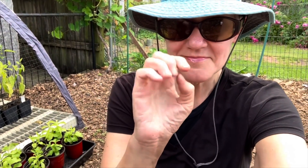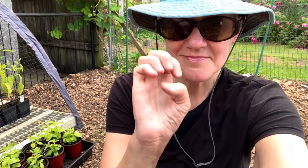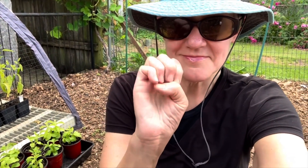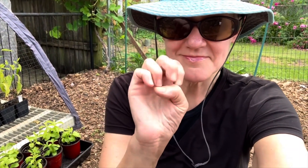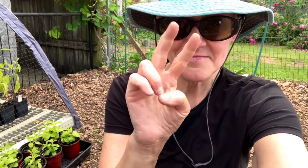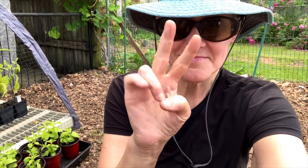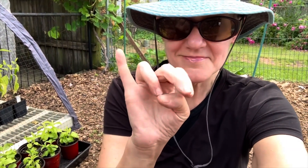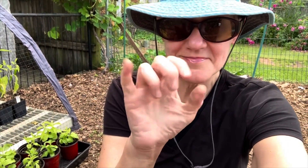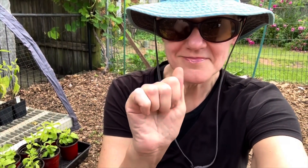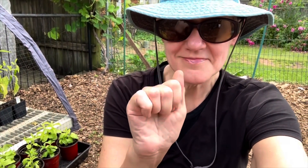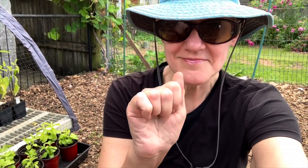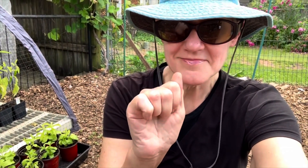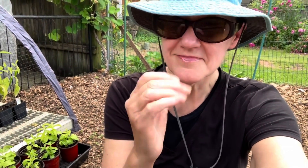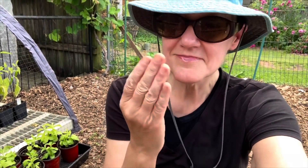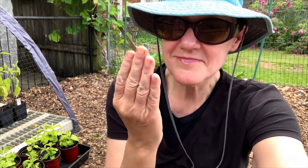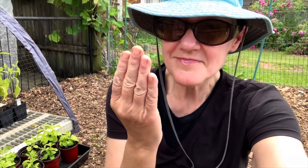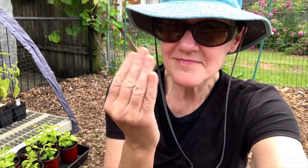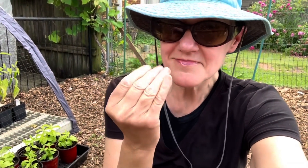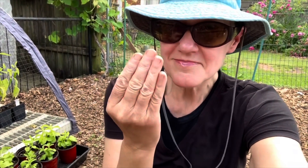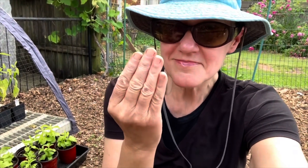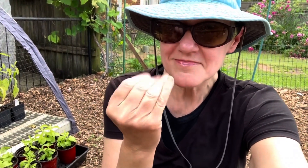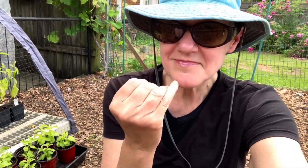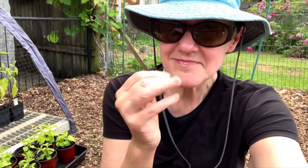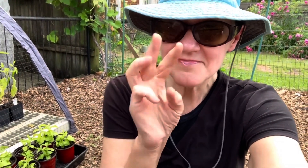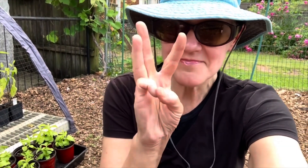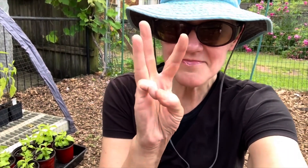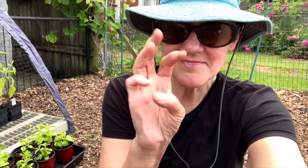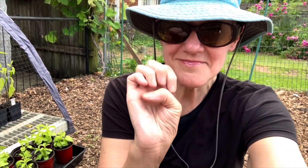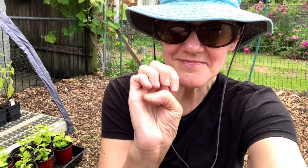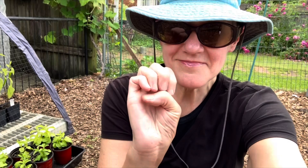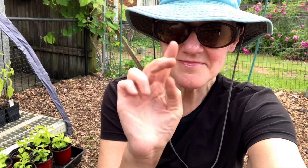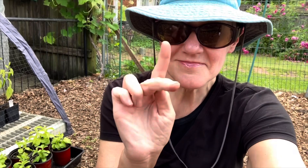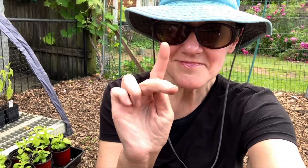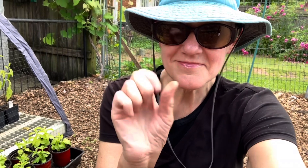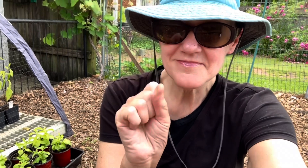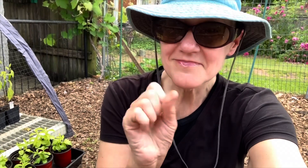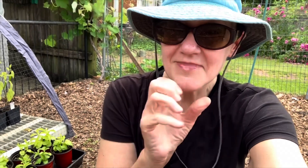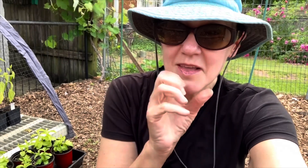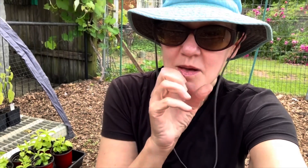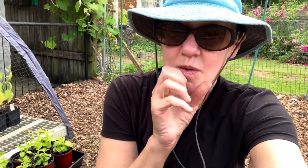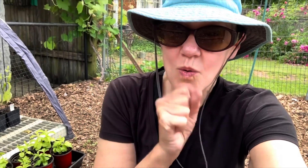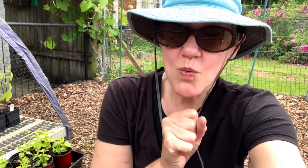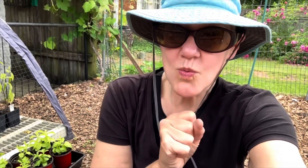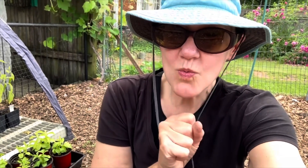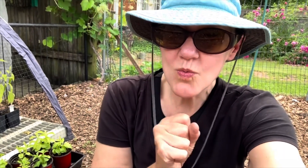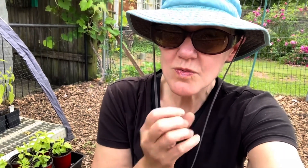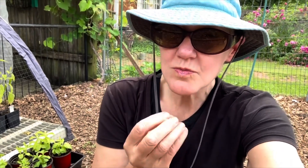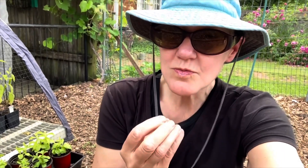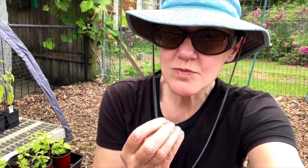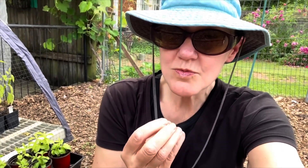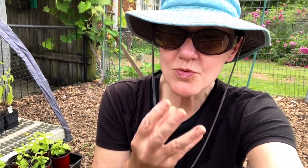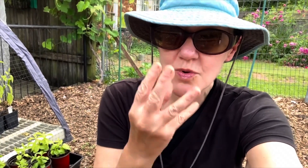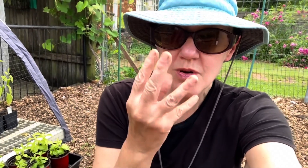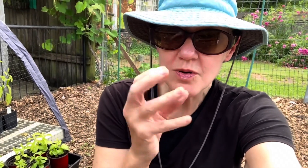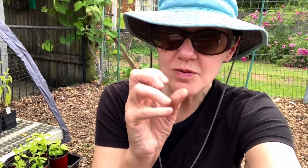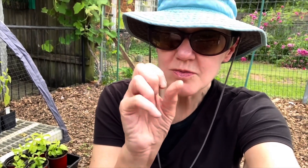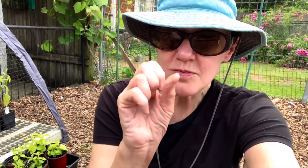Now this stevia, it's 14 weeks old. It